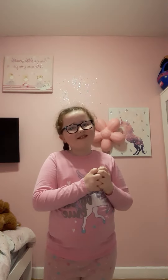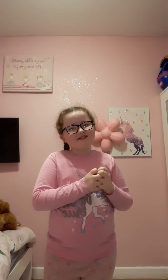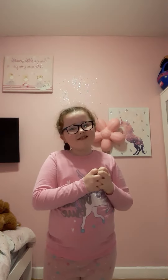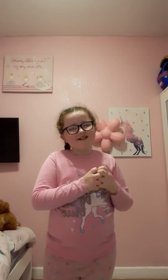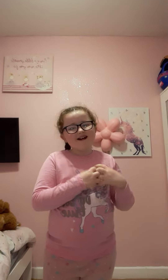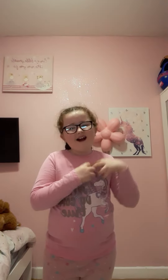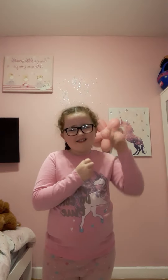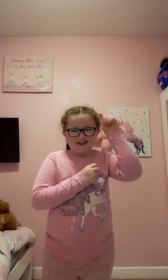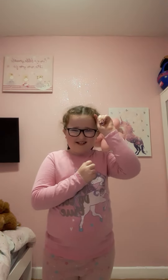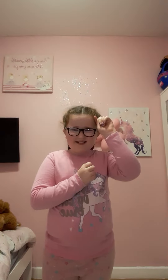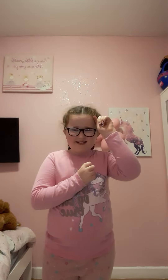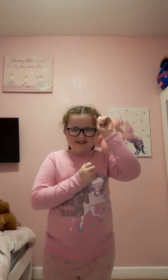i'm thinking